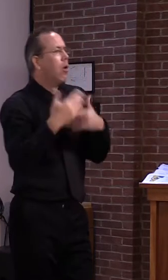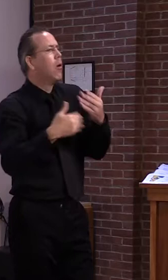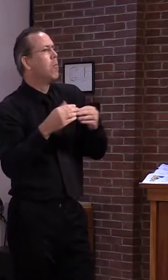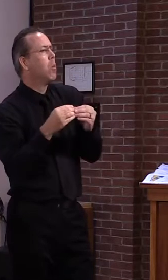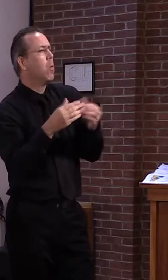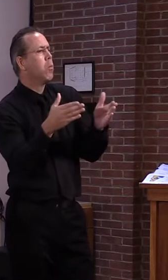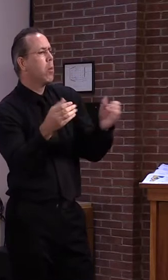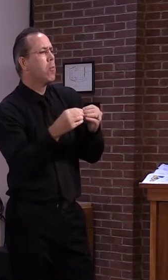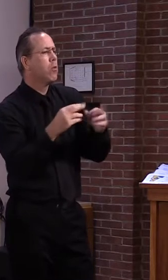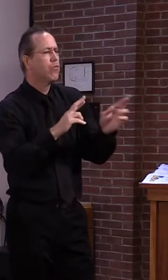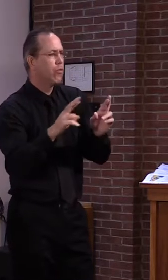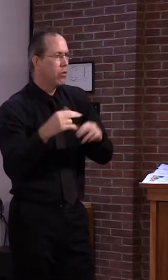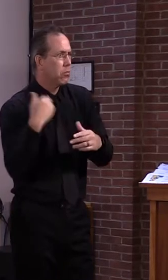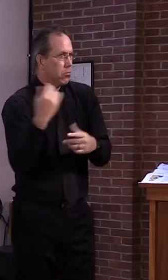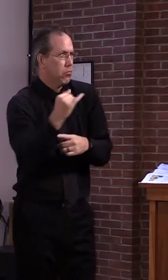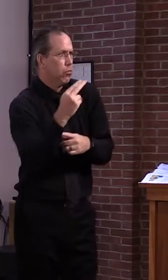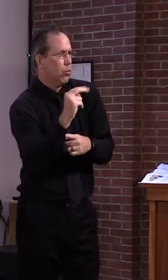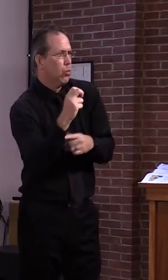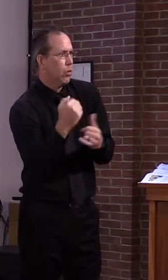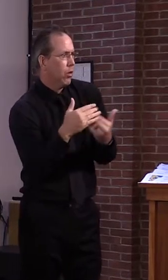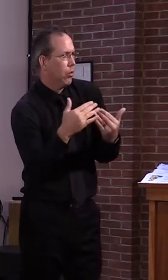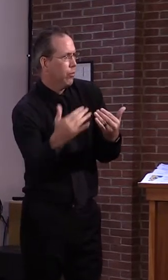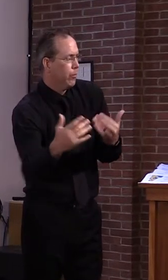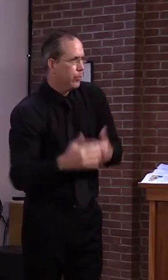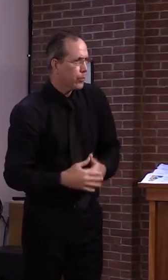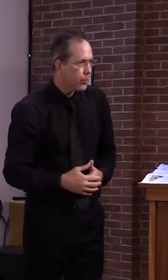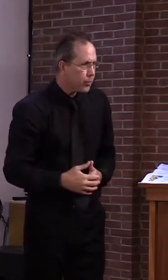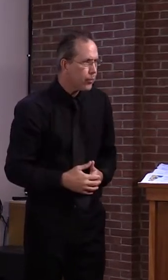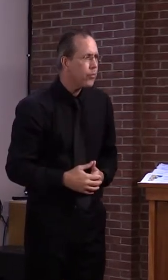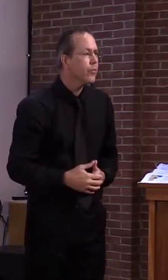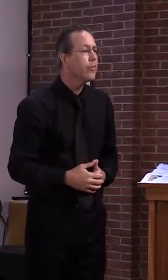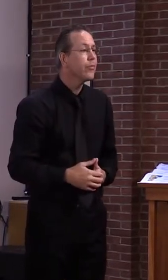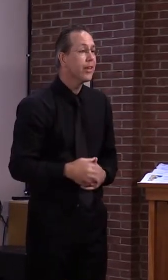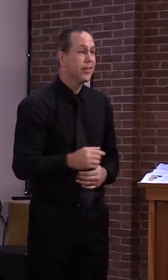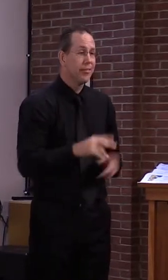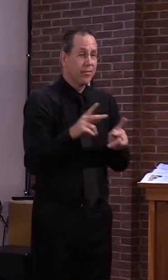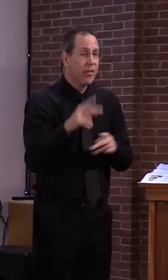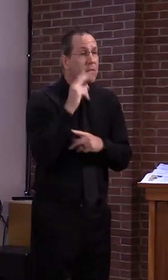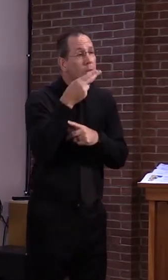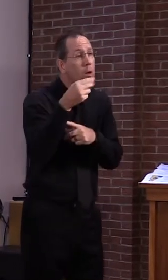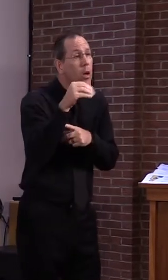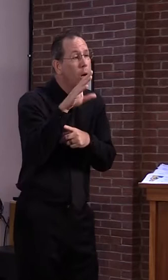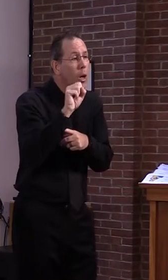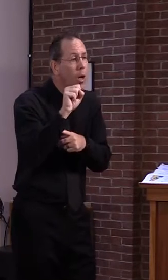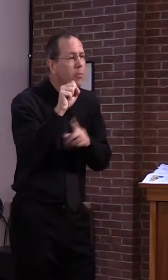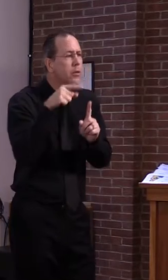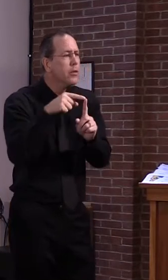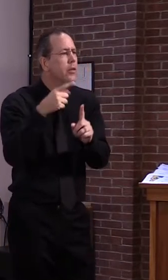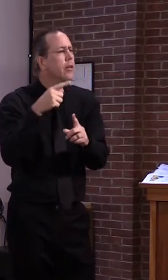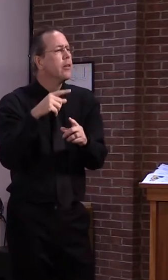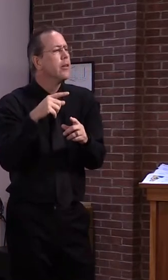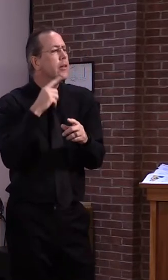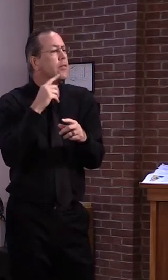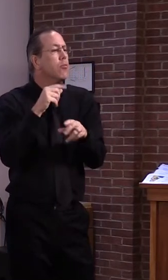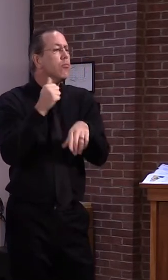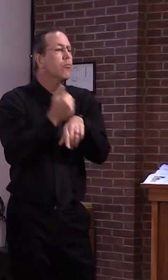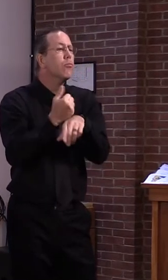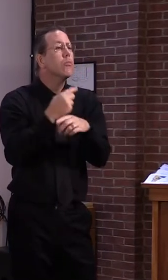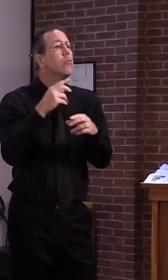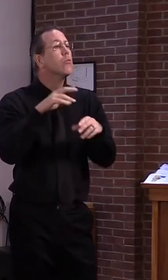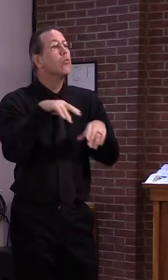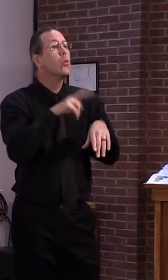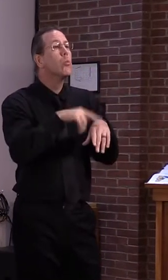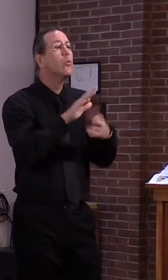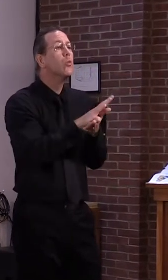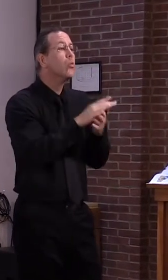what was happening with the school year, I mean, if the school year was normal, we wouldn't be doing this. And once the school year goes back to normal,